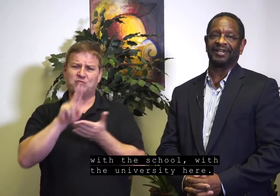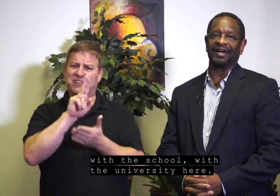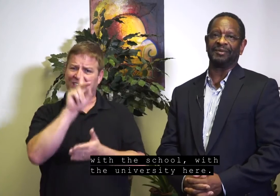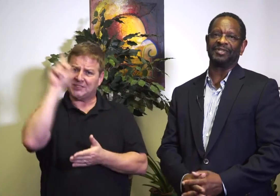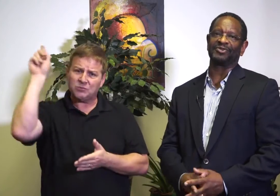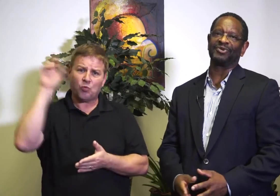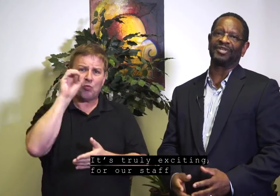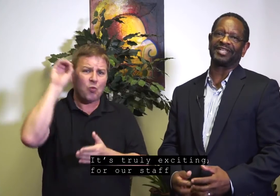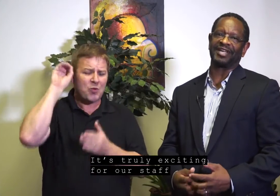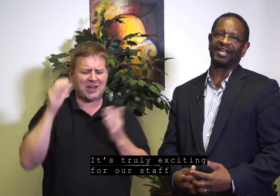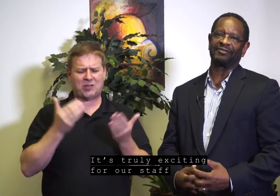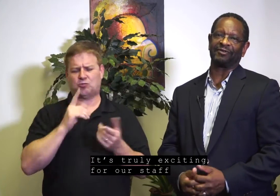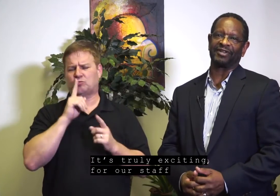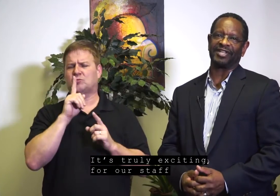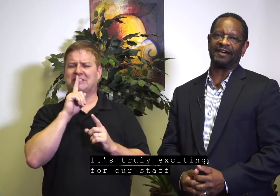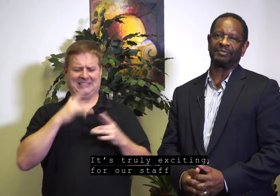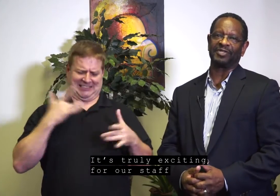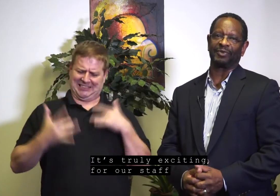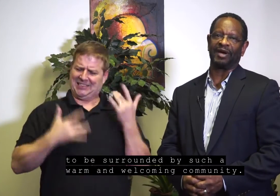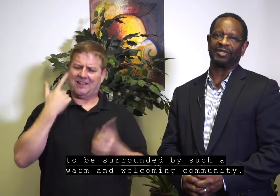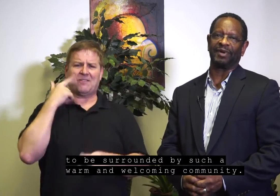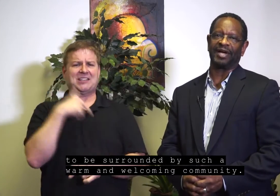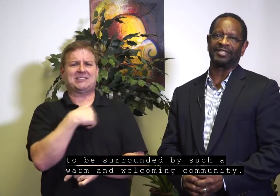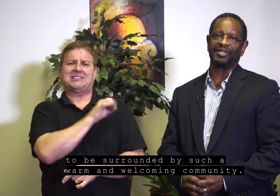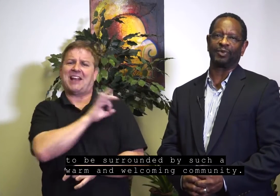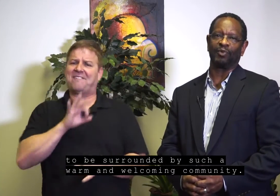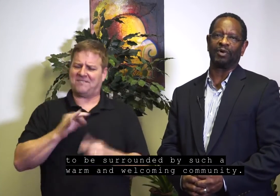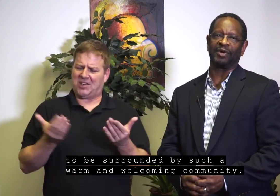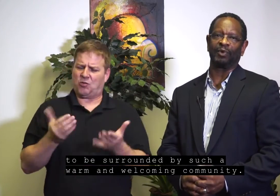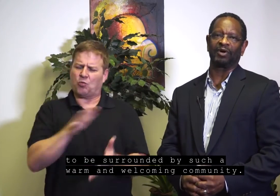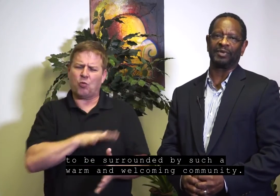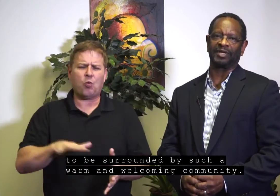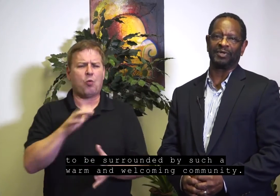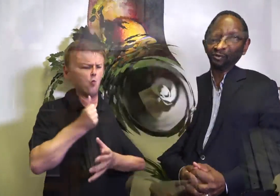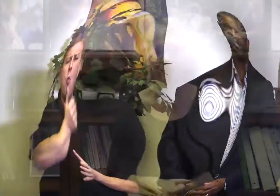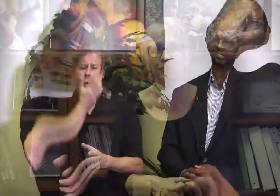it's truly exciting for our staff to be surrounded by such a warm and welcoming community.